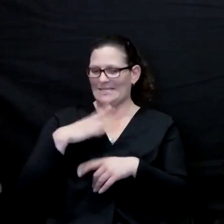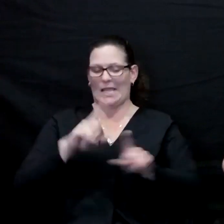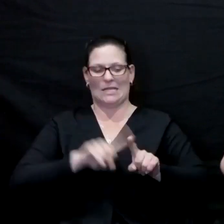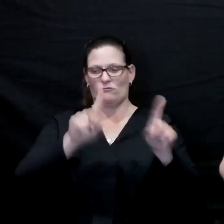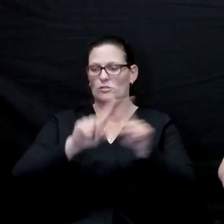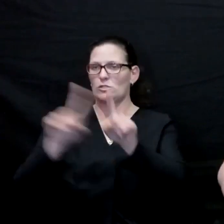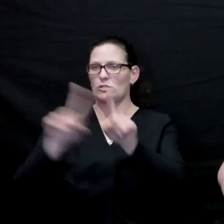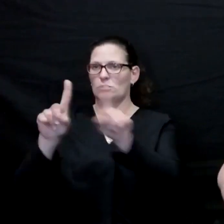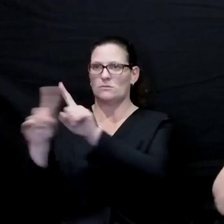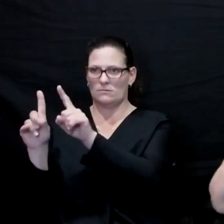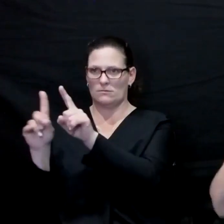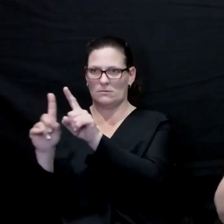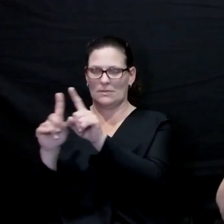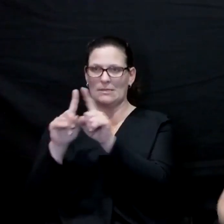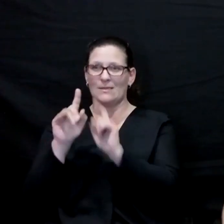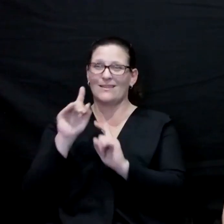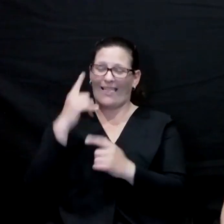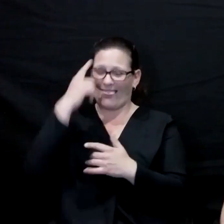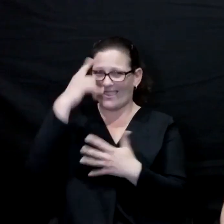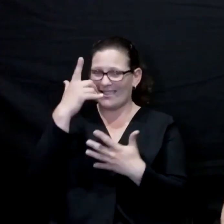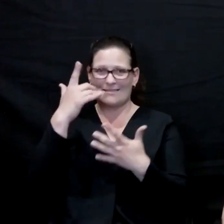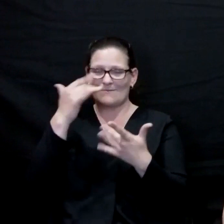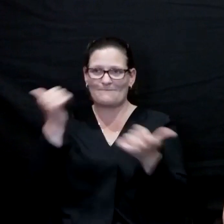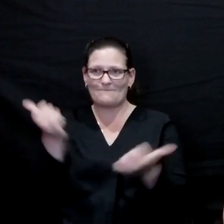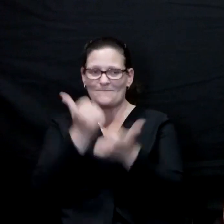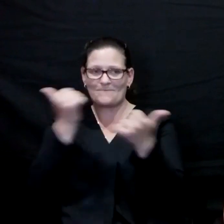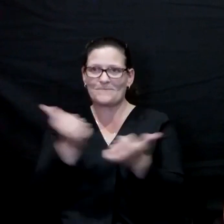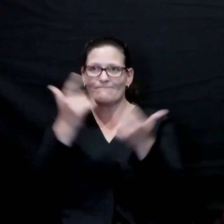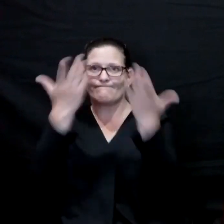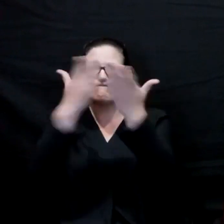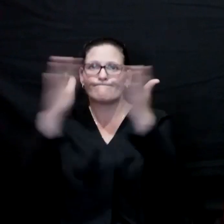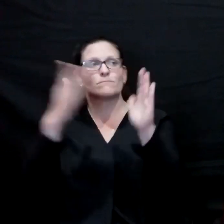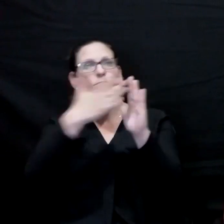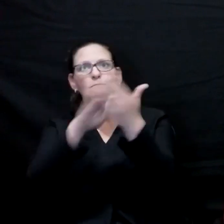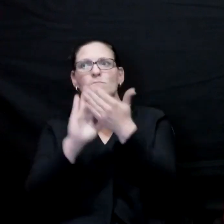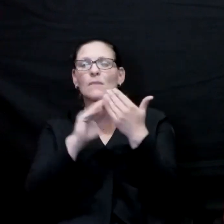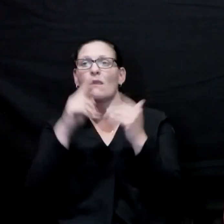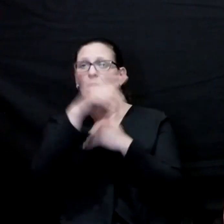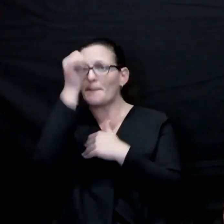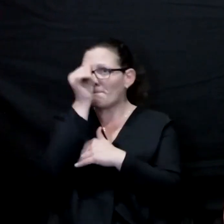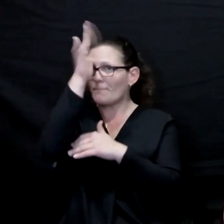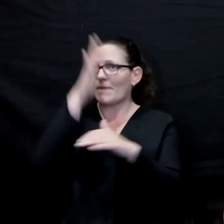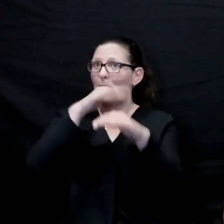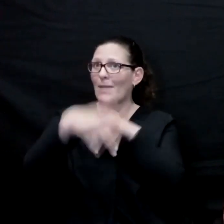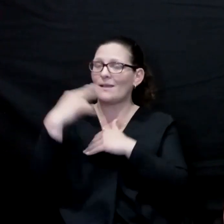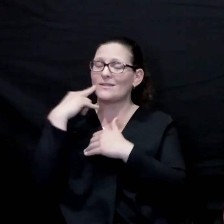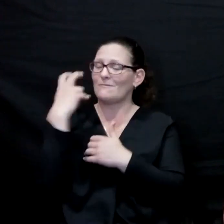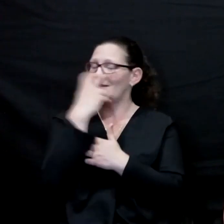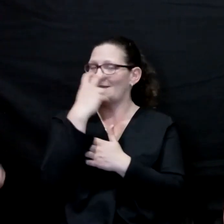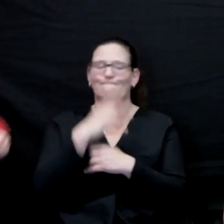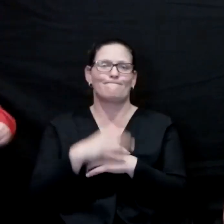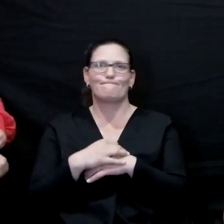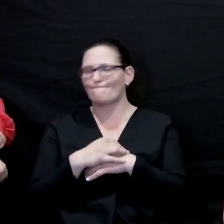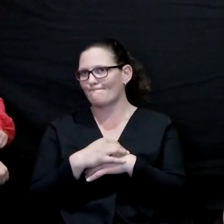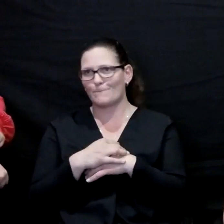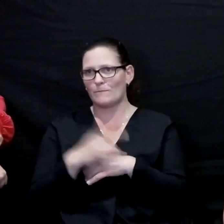enough experience around deafness and blindness. Because it's a dual disability, they don't really recognise